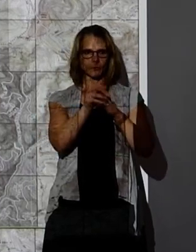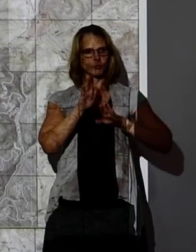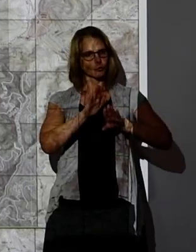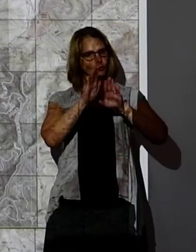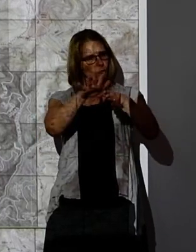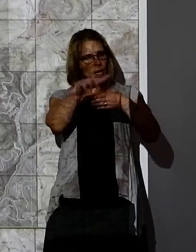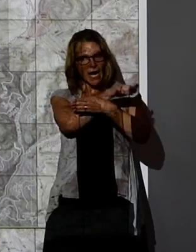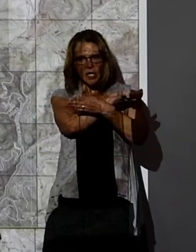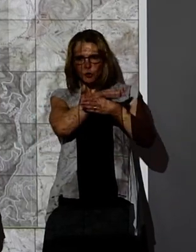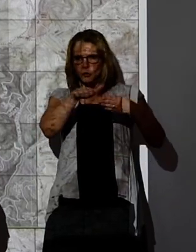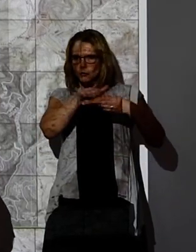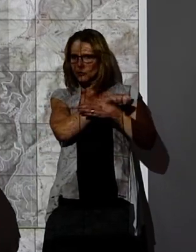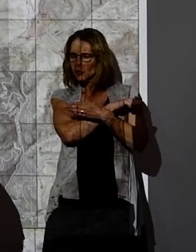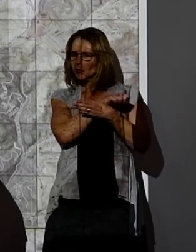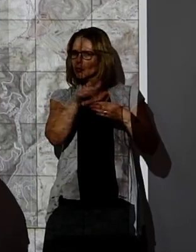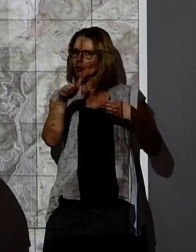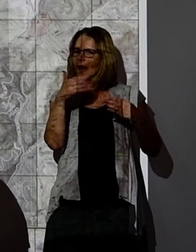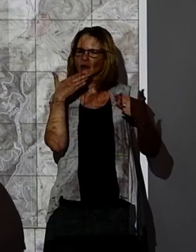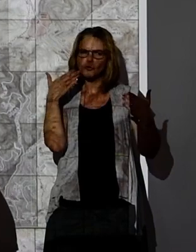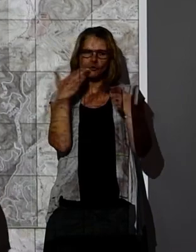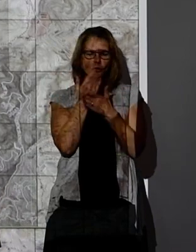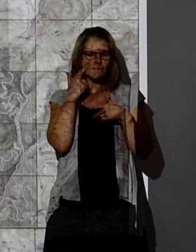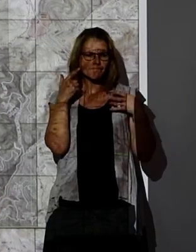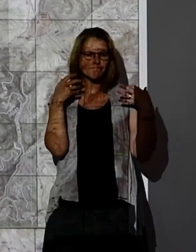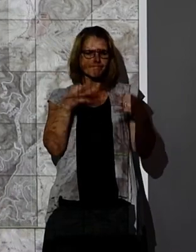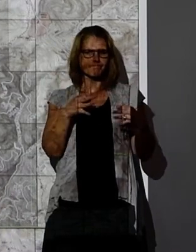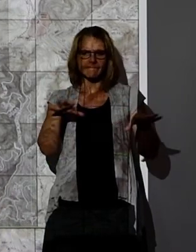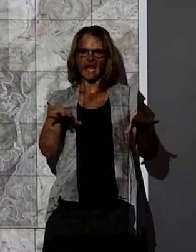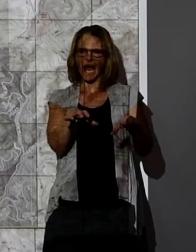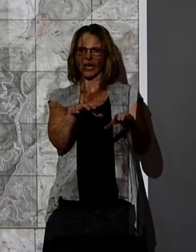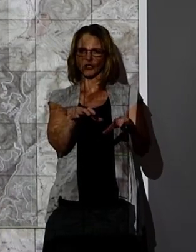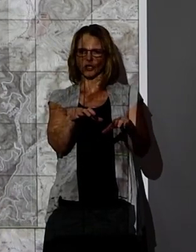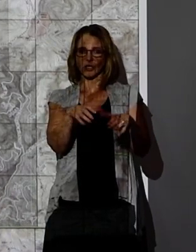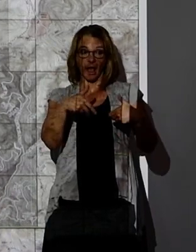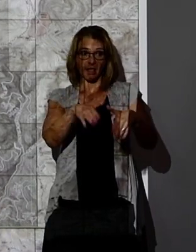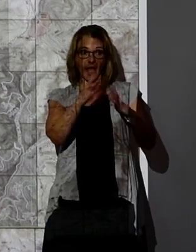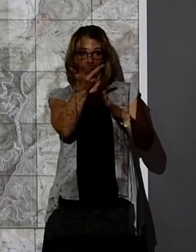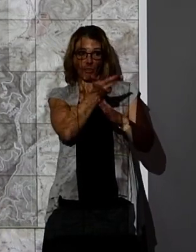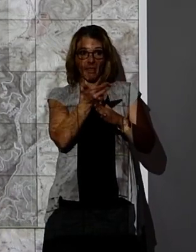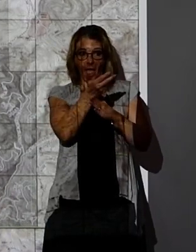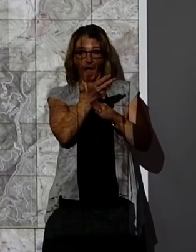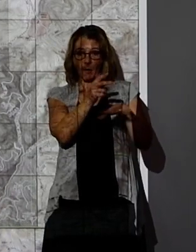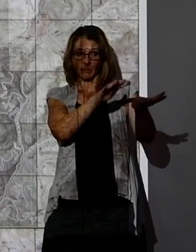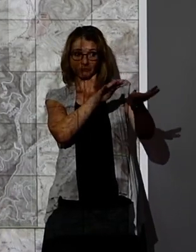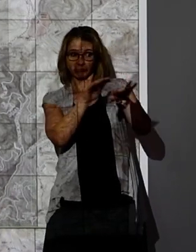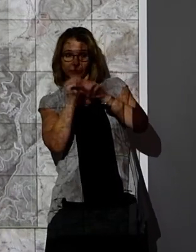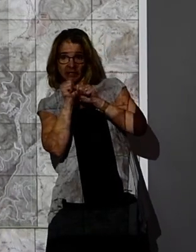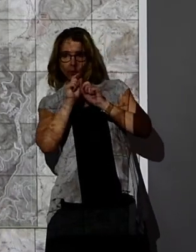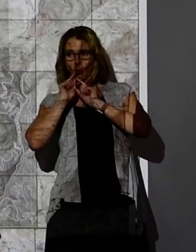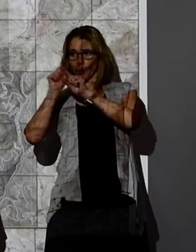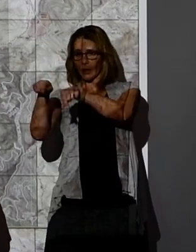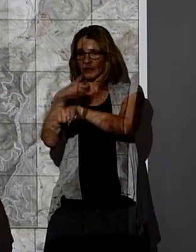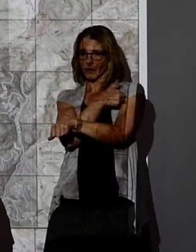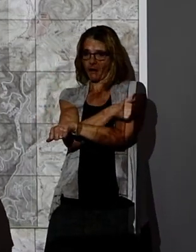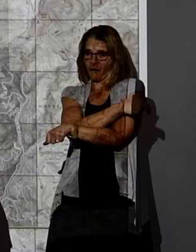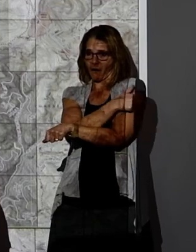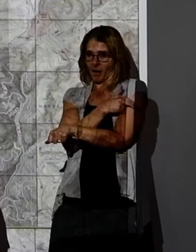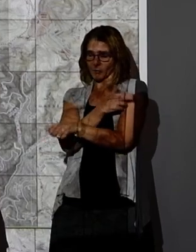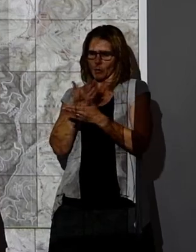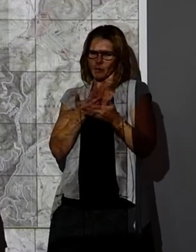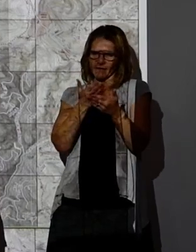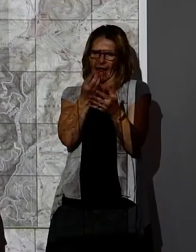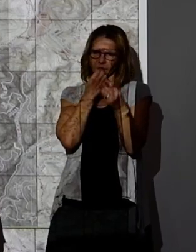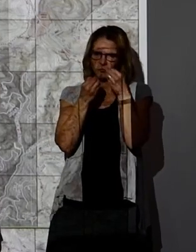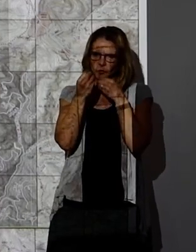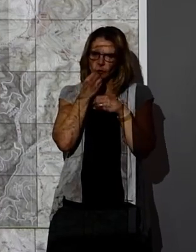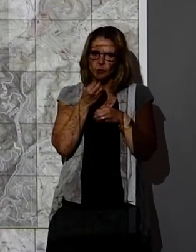some quick decisive action allowed them to come out, and we got them to the hospital. En route to the hospital, we provided them food and